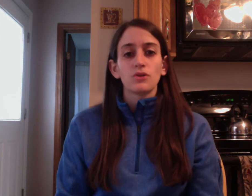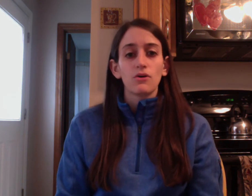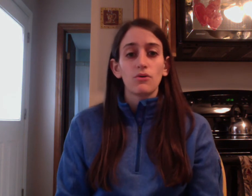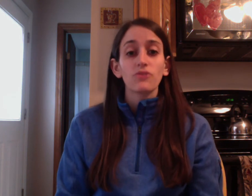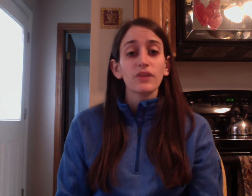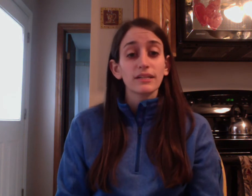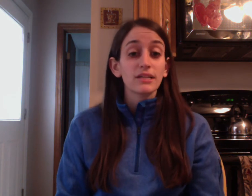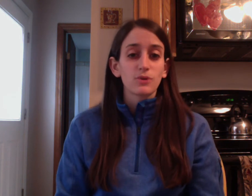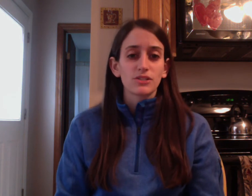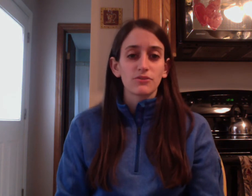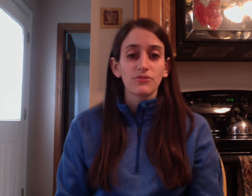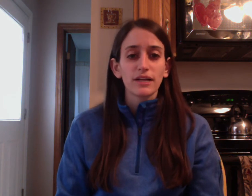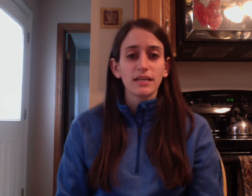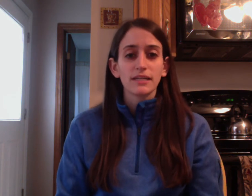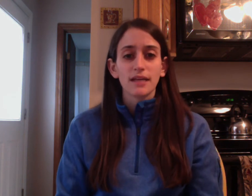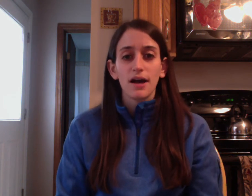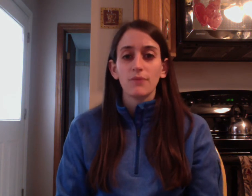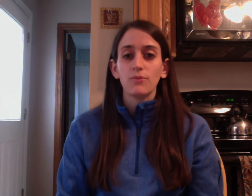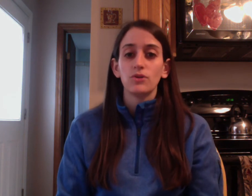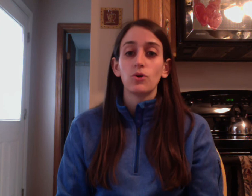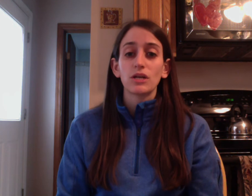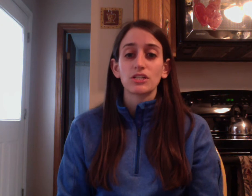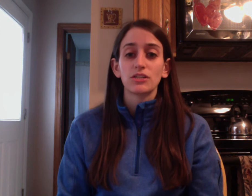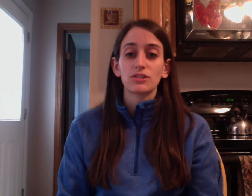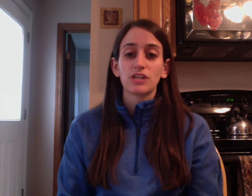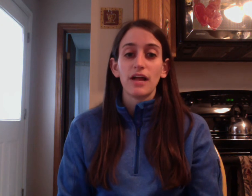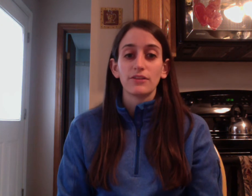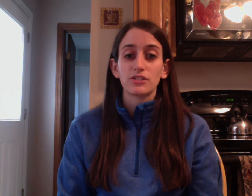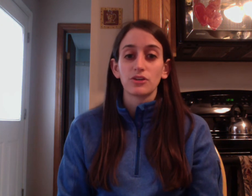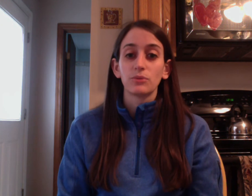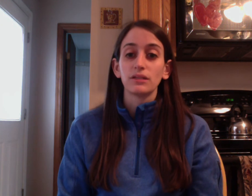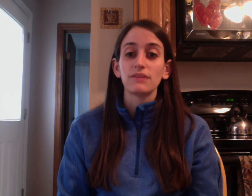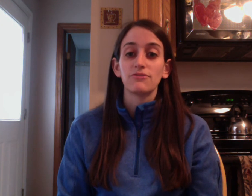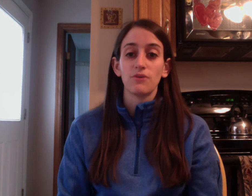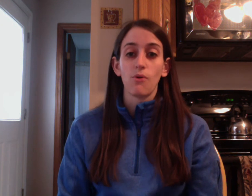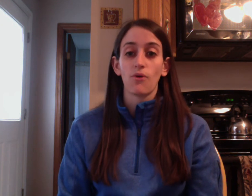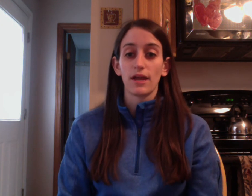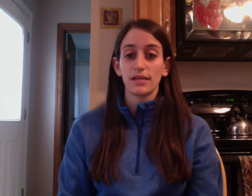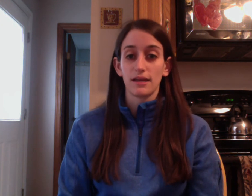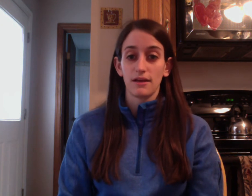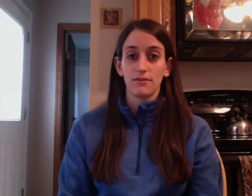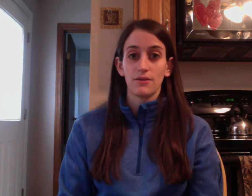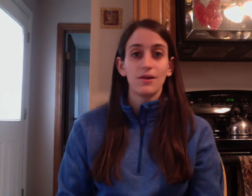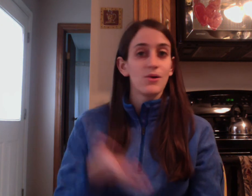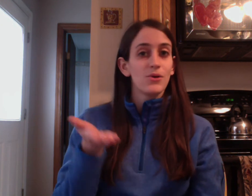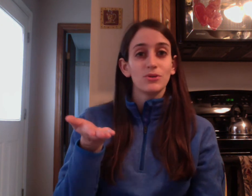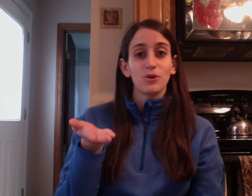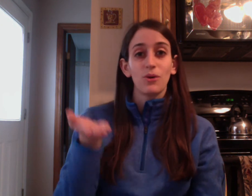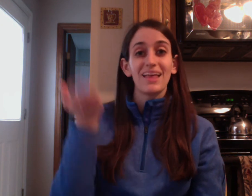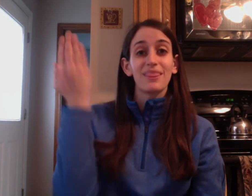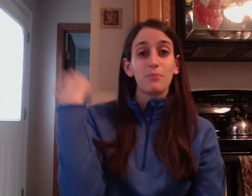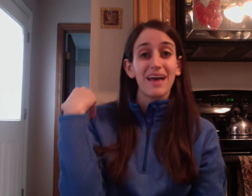So next question, reflect on a time when you questioned or challenged a belief or idea. So in the